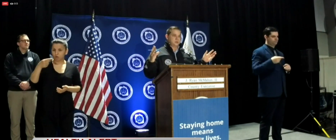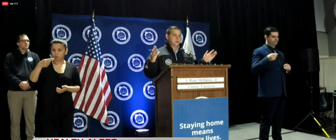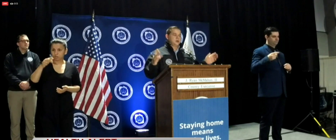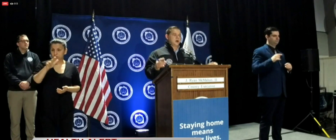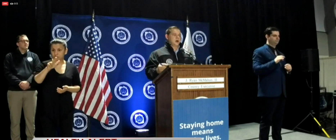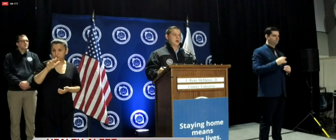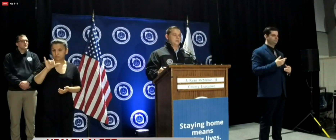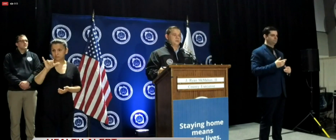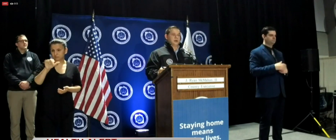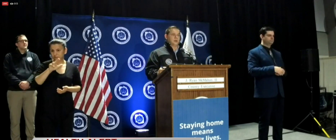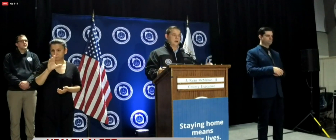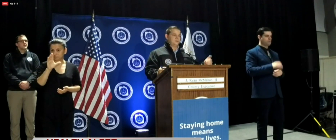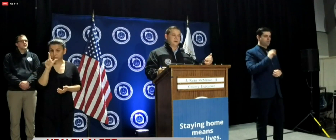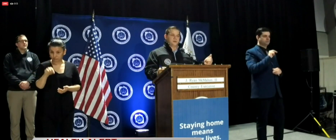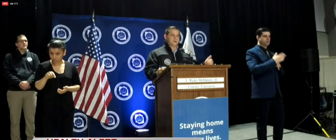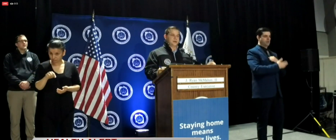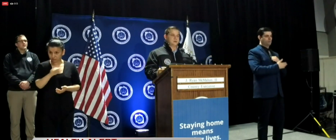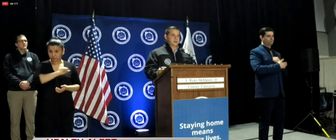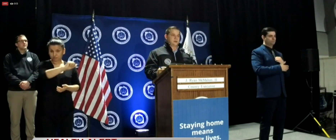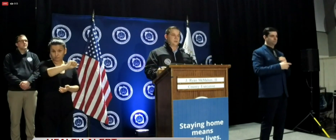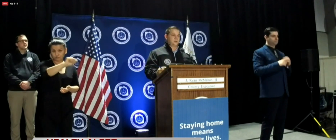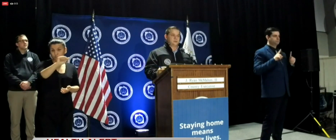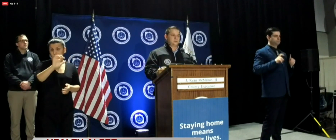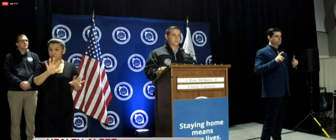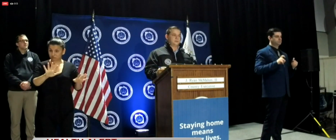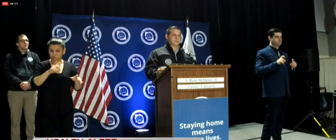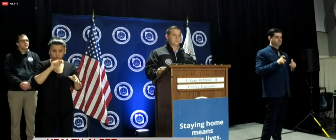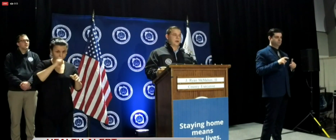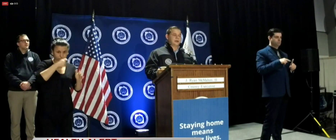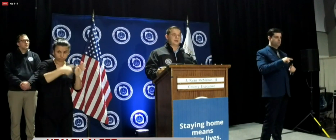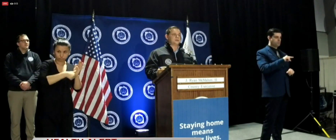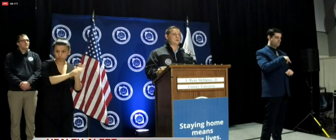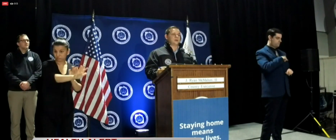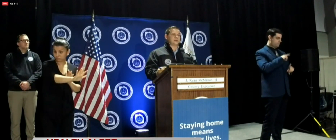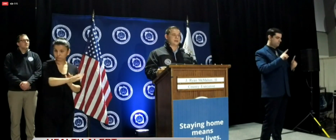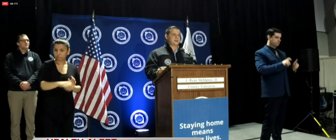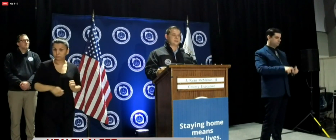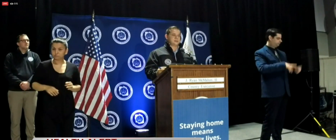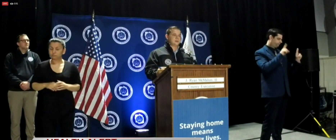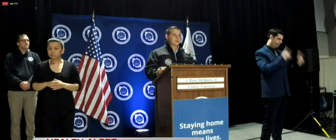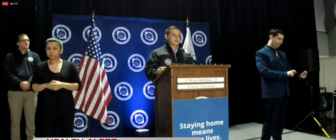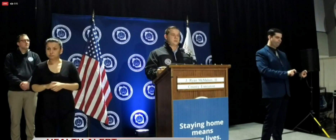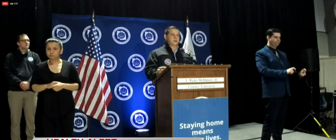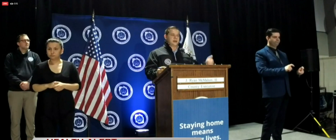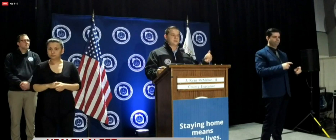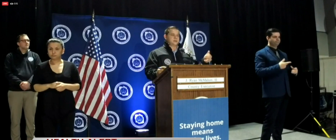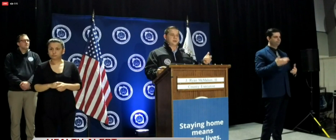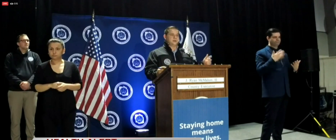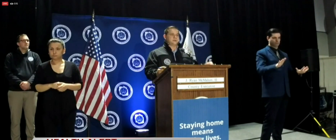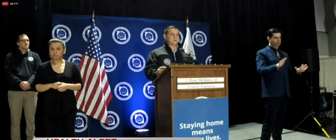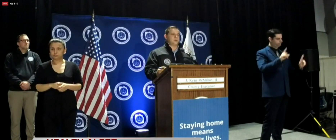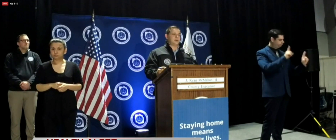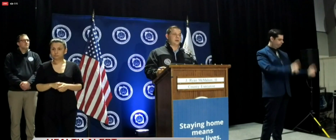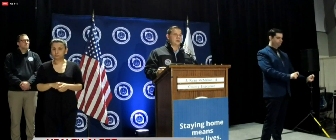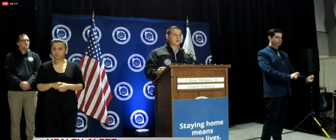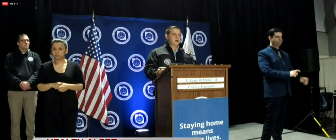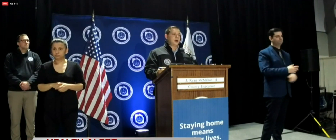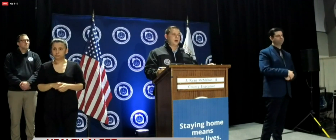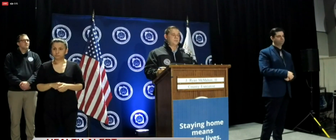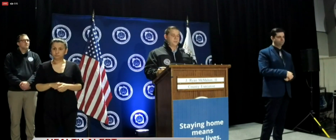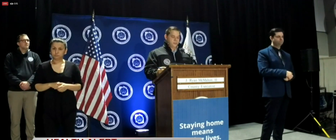down. You got to qualify for a test, right? I can't just go get a test. Somebody asked me that question one